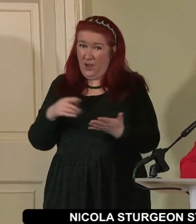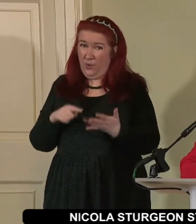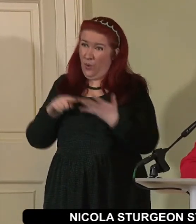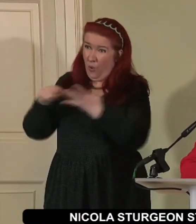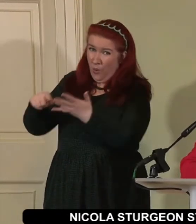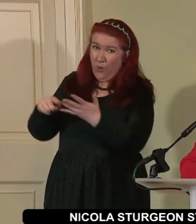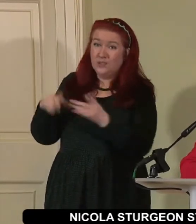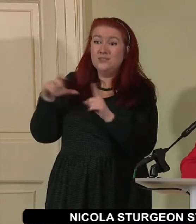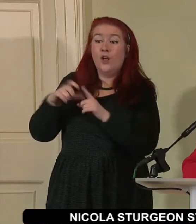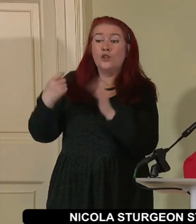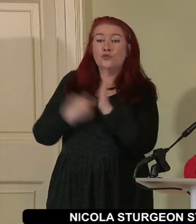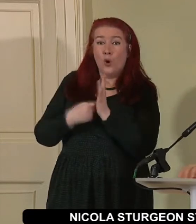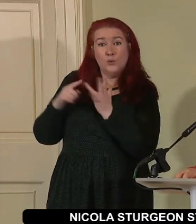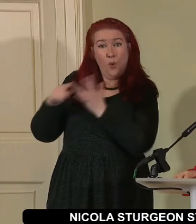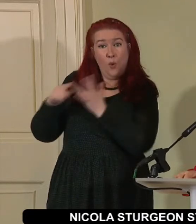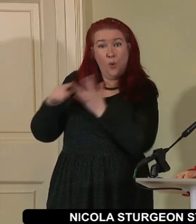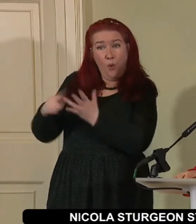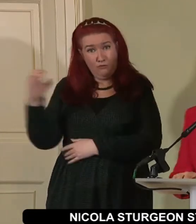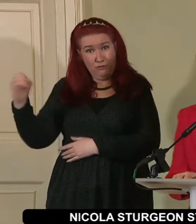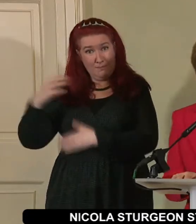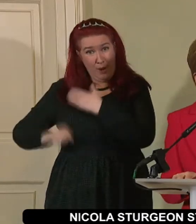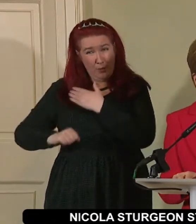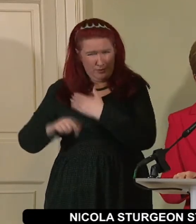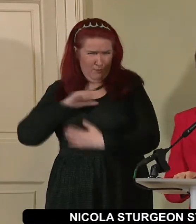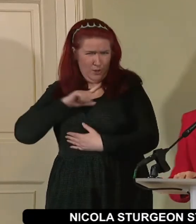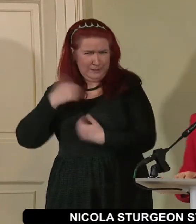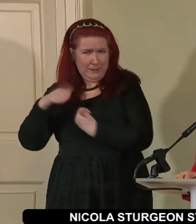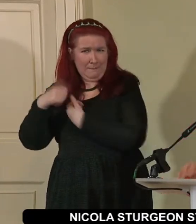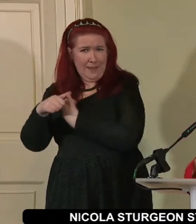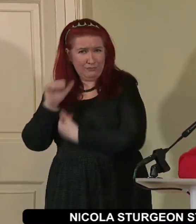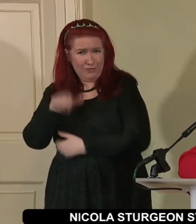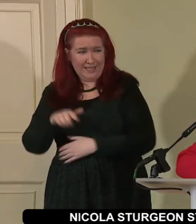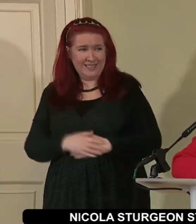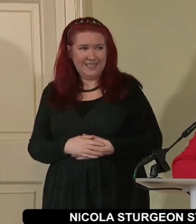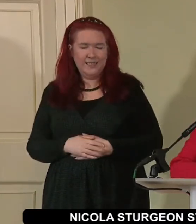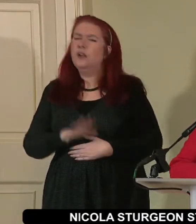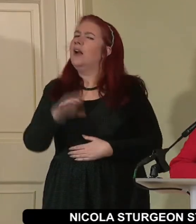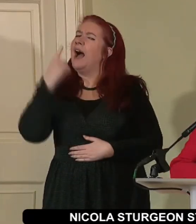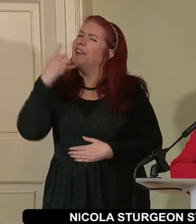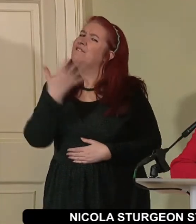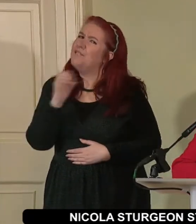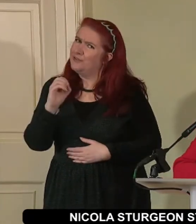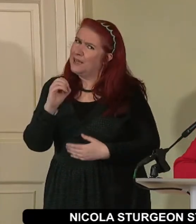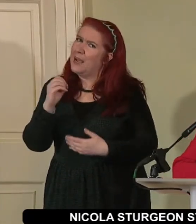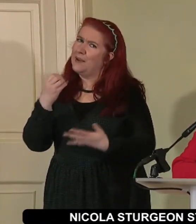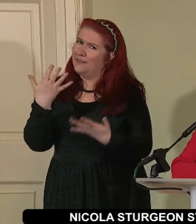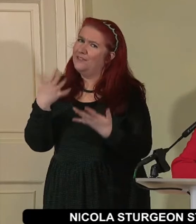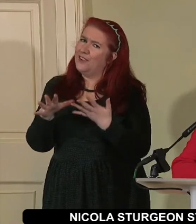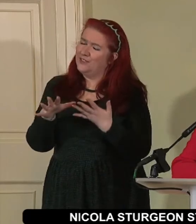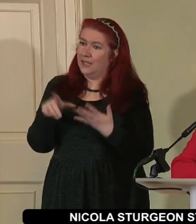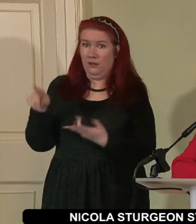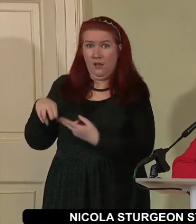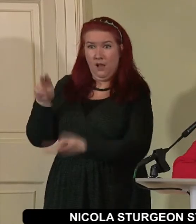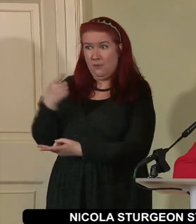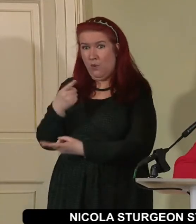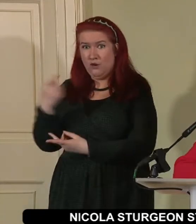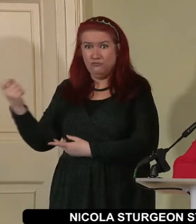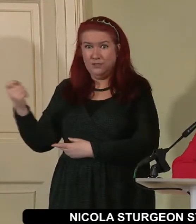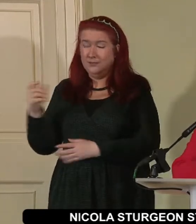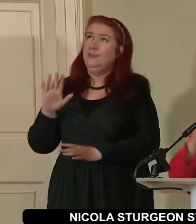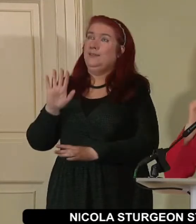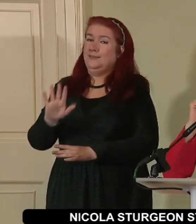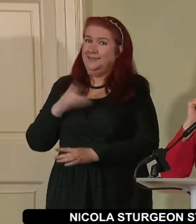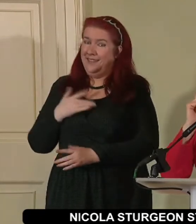Ross £100 as a result of a bet? I think it was 50, so if he's already inflated it to 100, we may have words